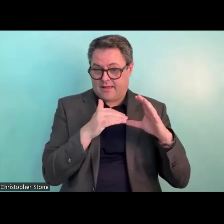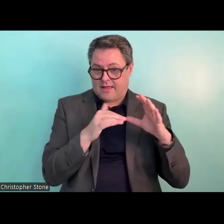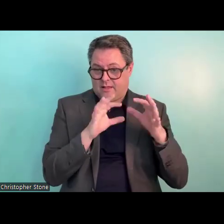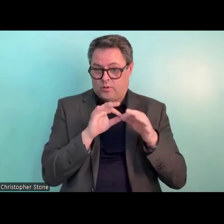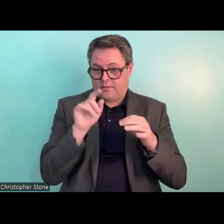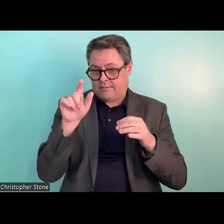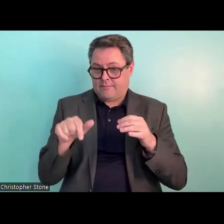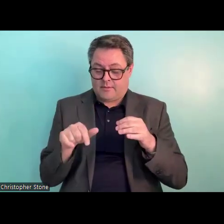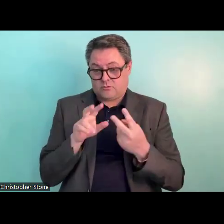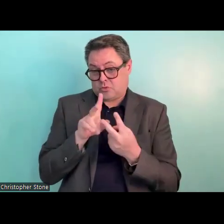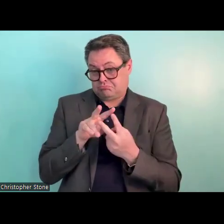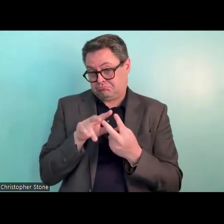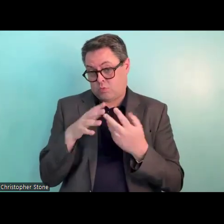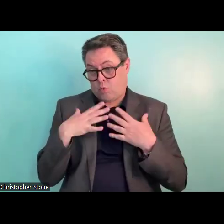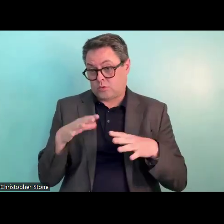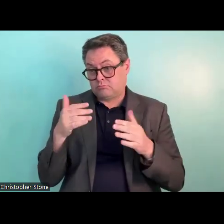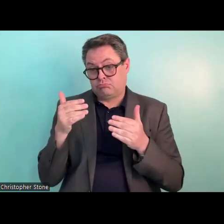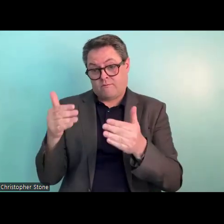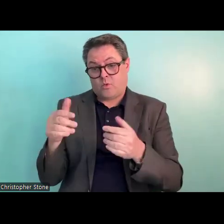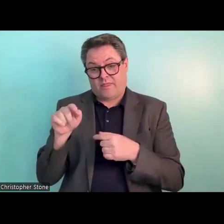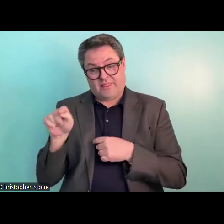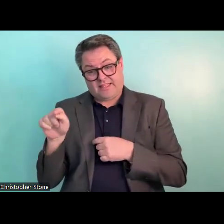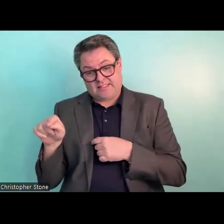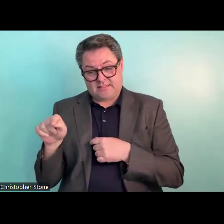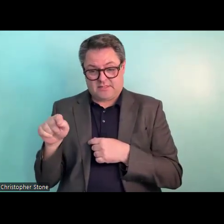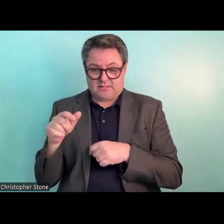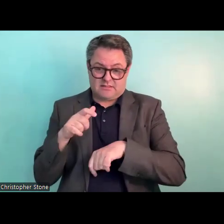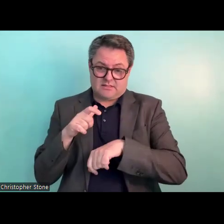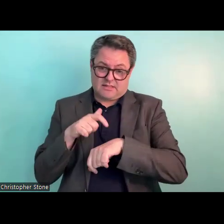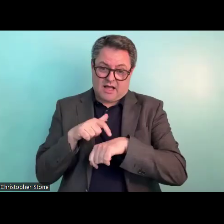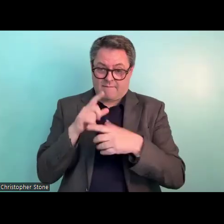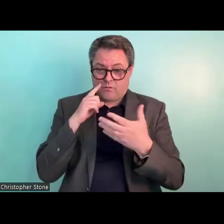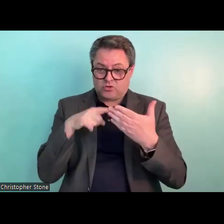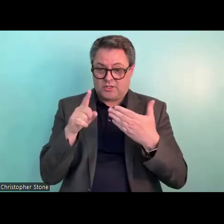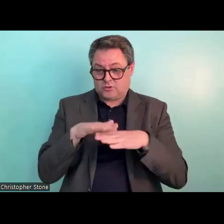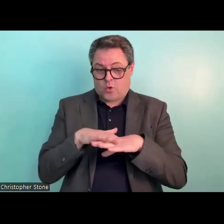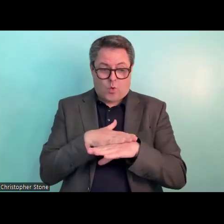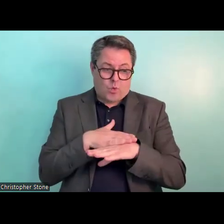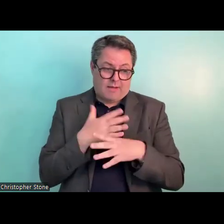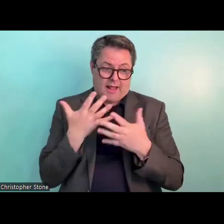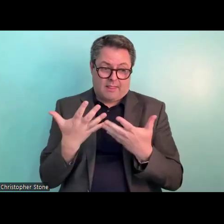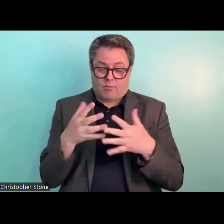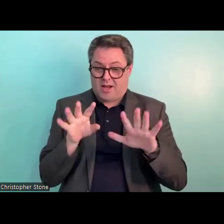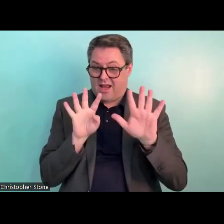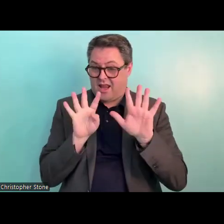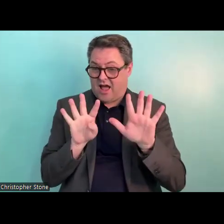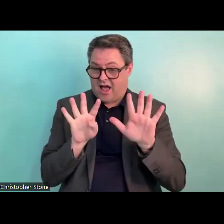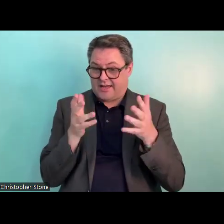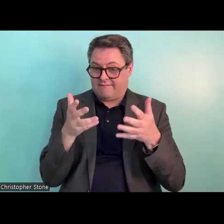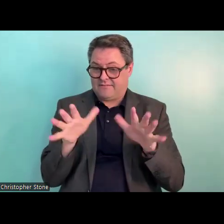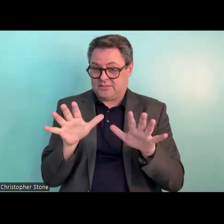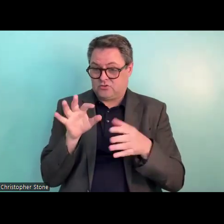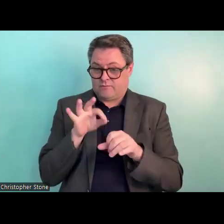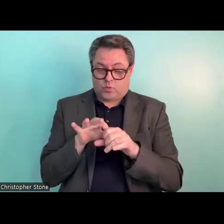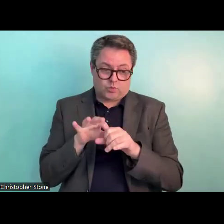members, and we can check through those votes just to see that those email addresses tie up with the people who said, I'm just thinking in the interest of